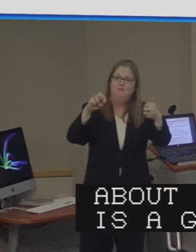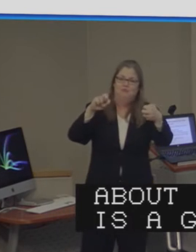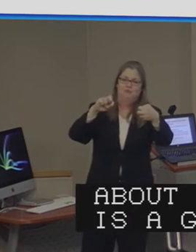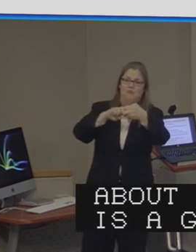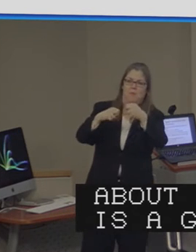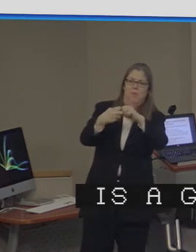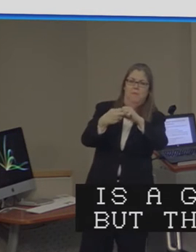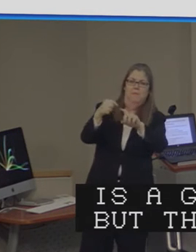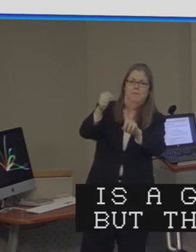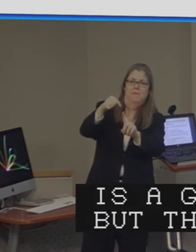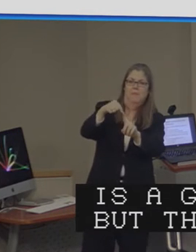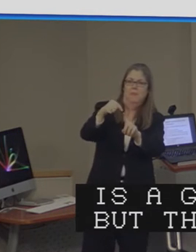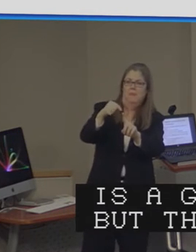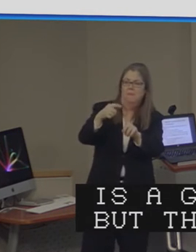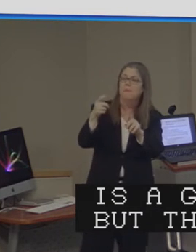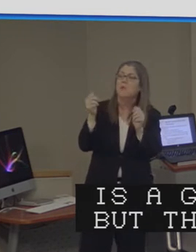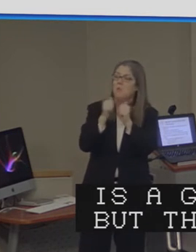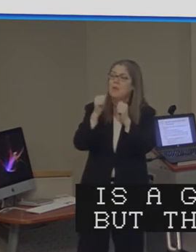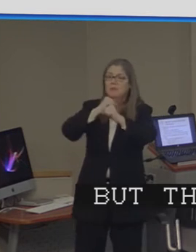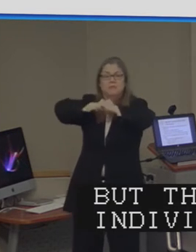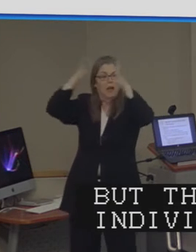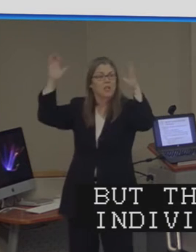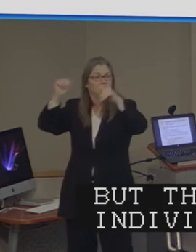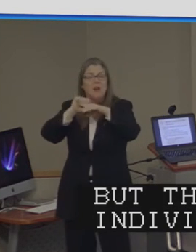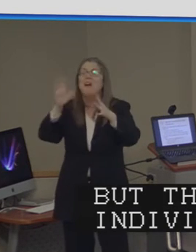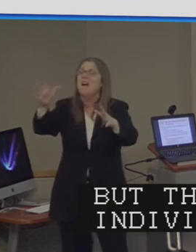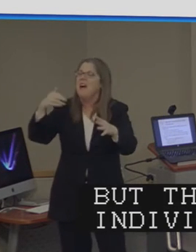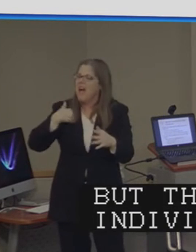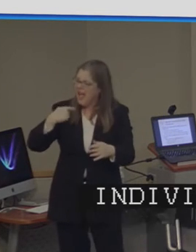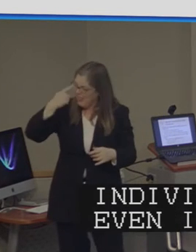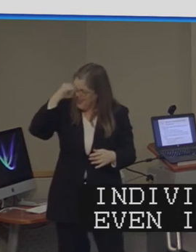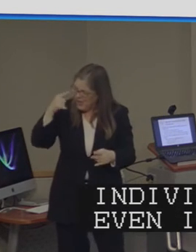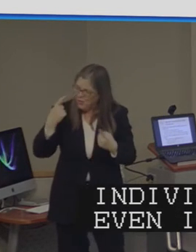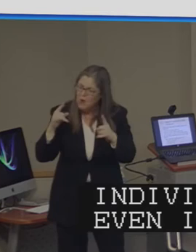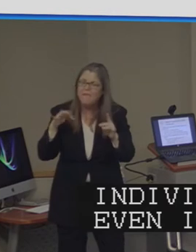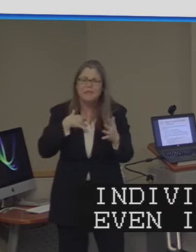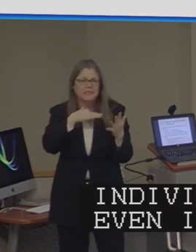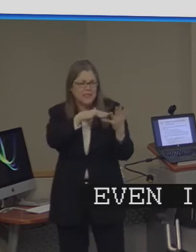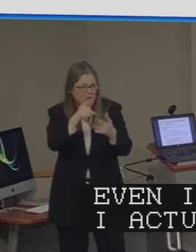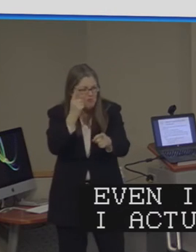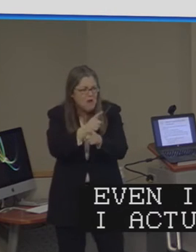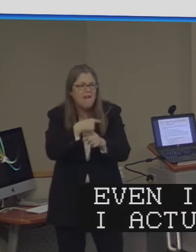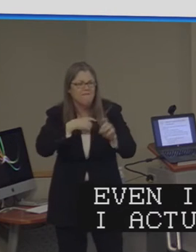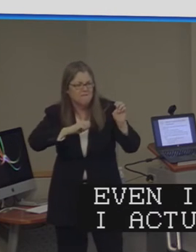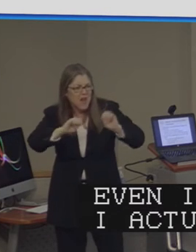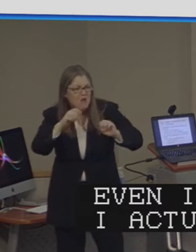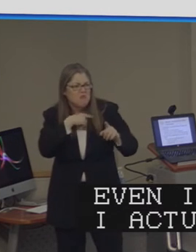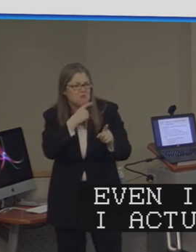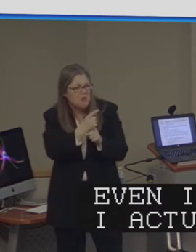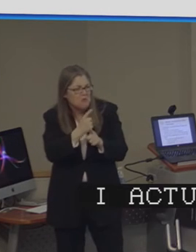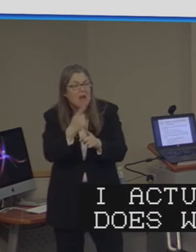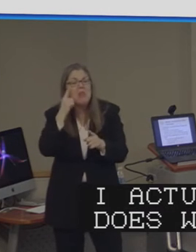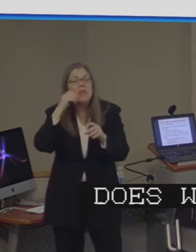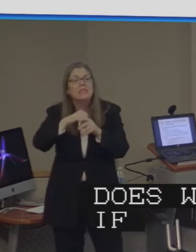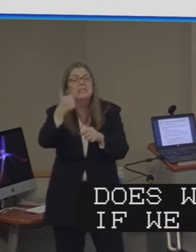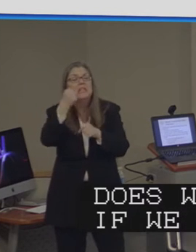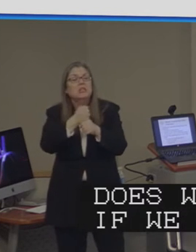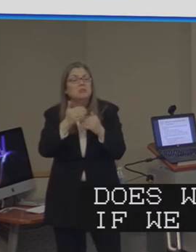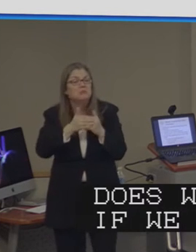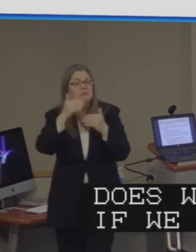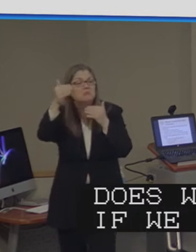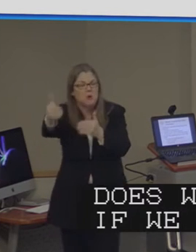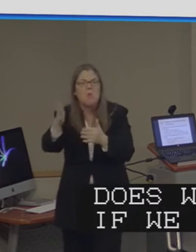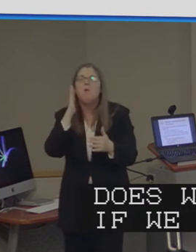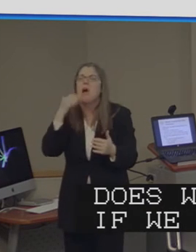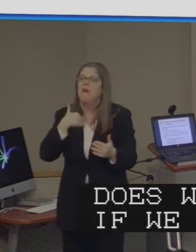And I actually think it probably does work. If we, you know, did the studies right and we really evaluated it, I think in a decade we are probably going to have